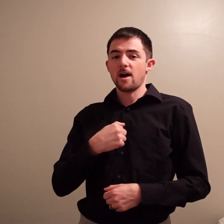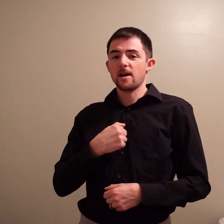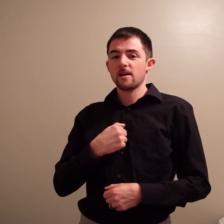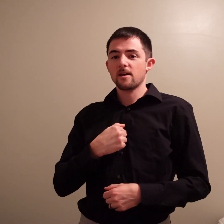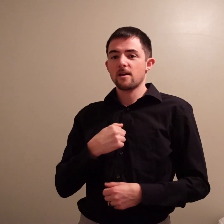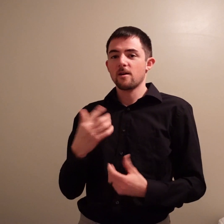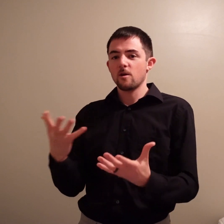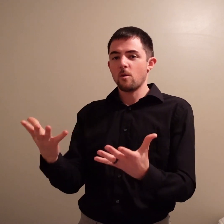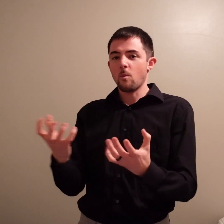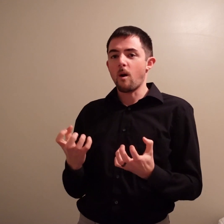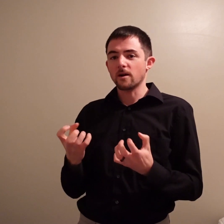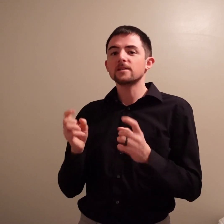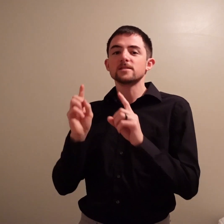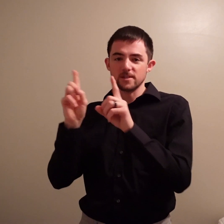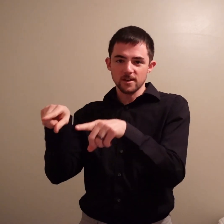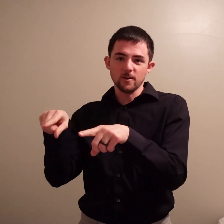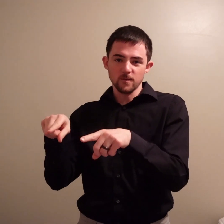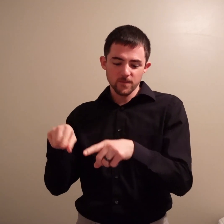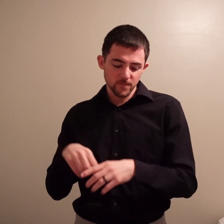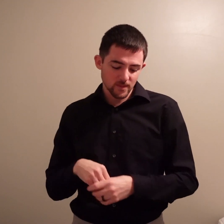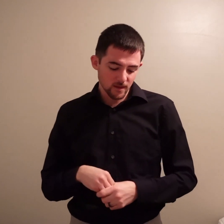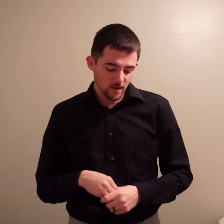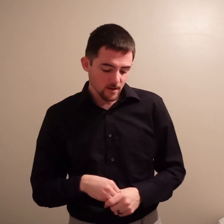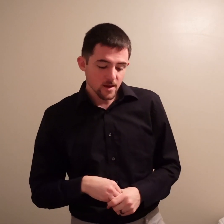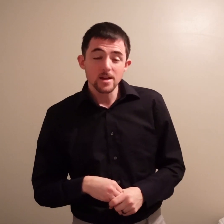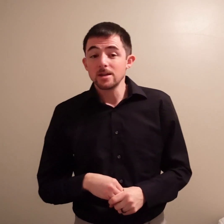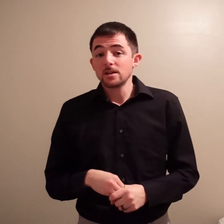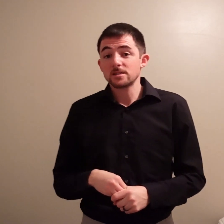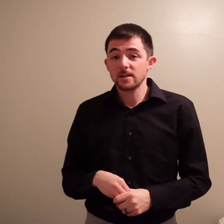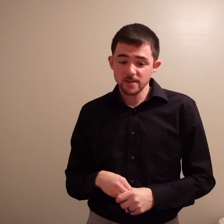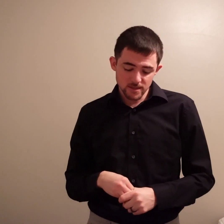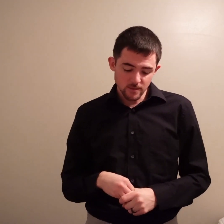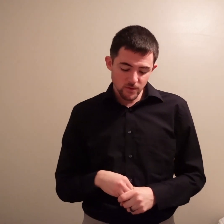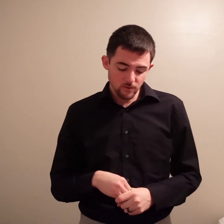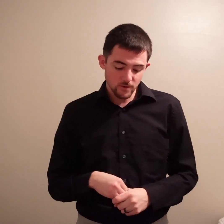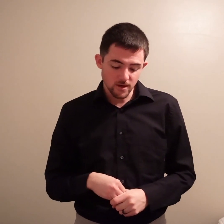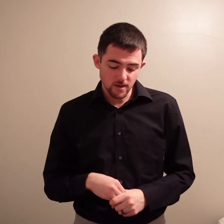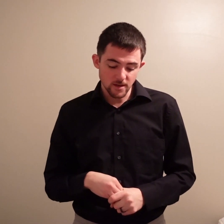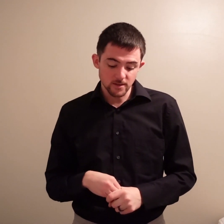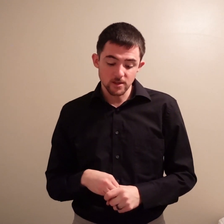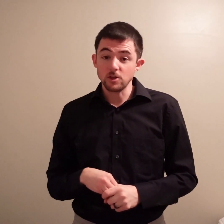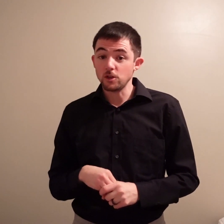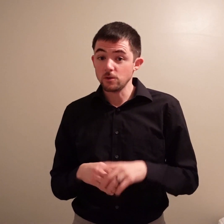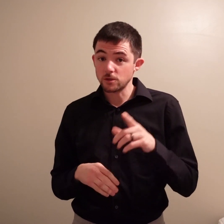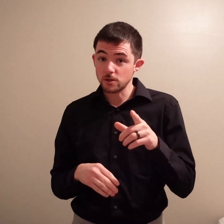I want to go. Okay. Sentence number 3 is, you should go to